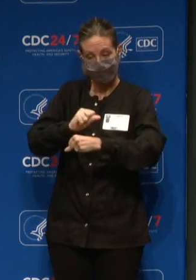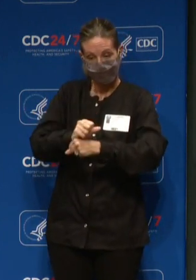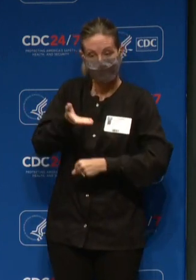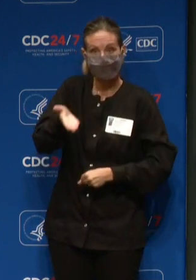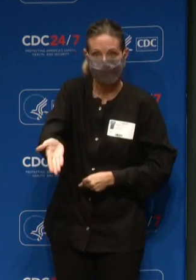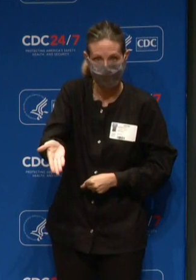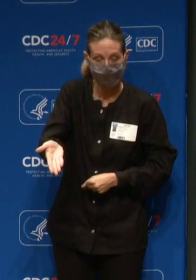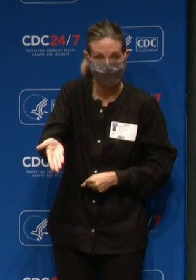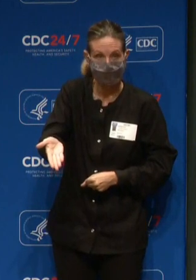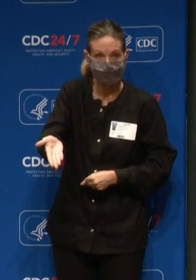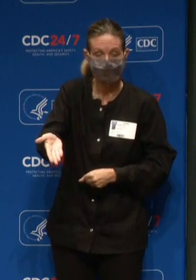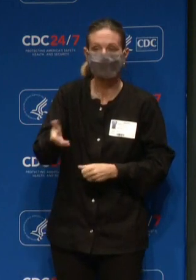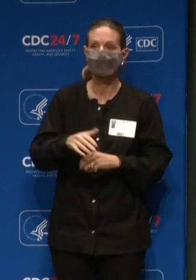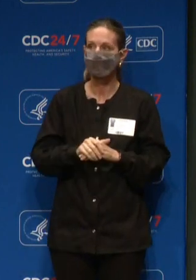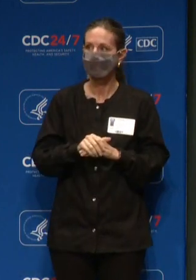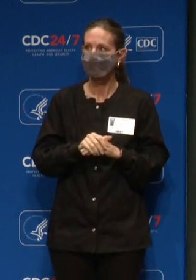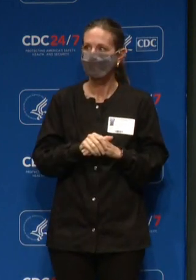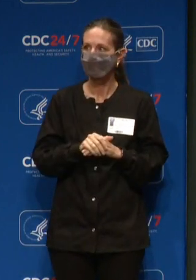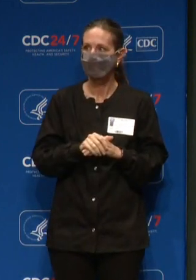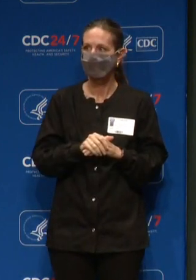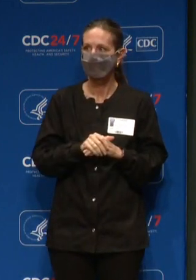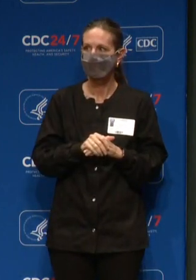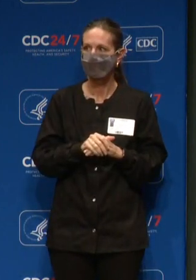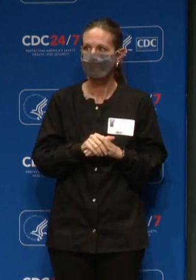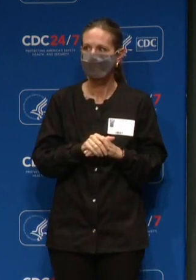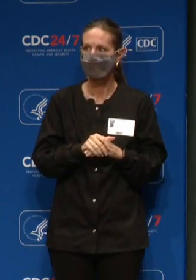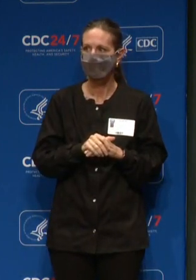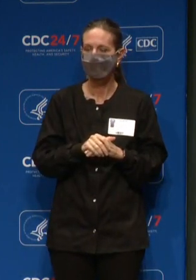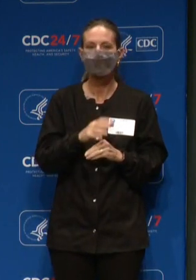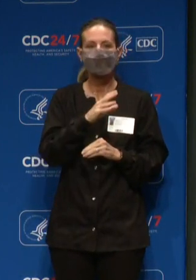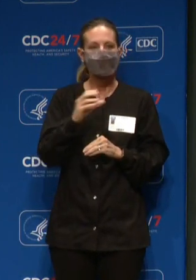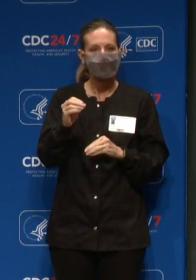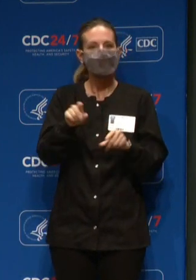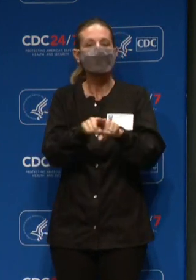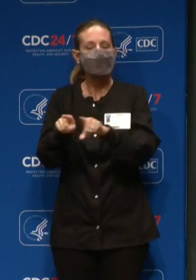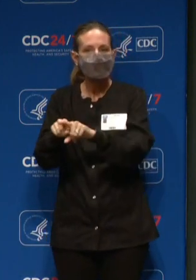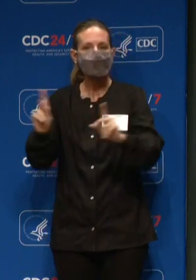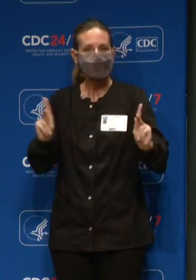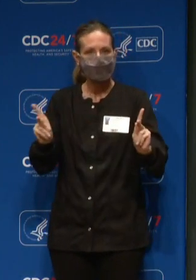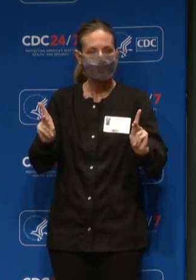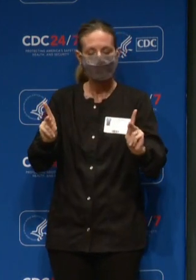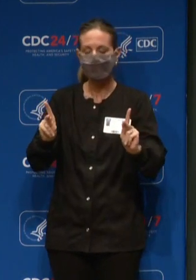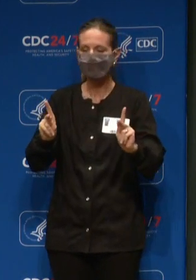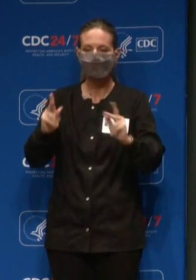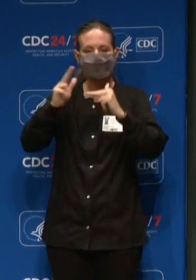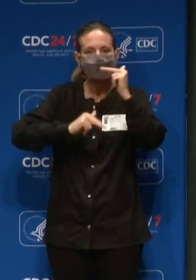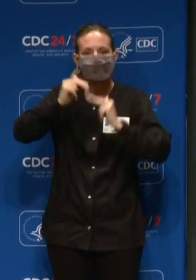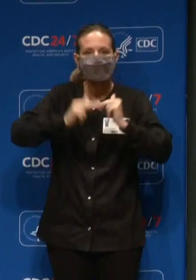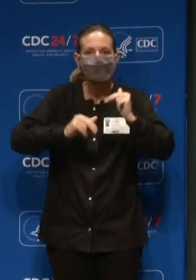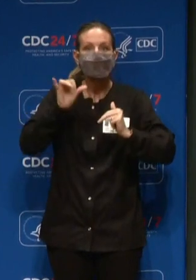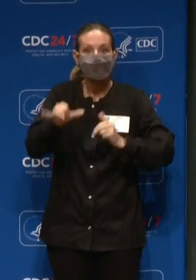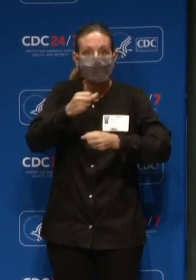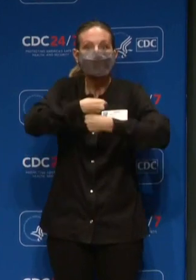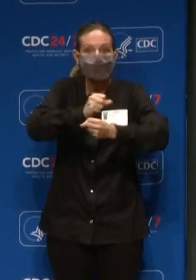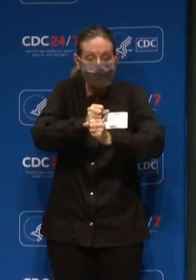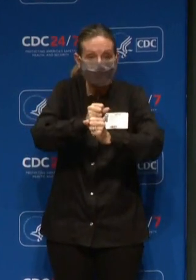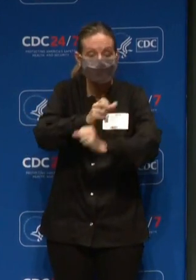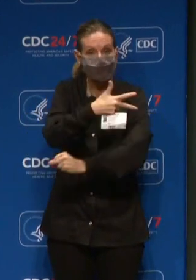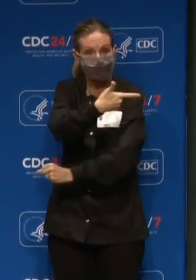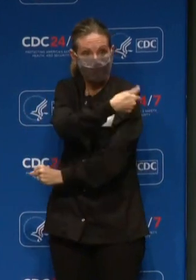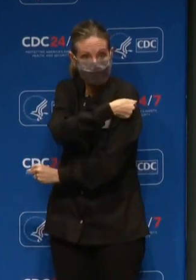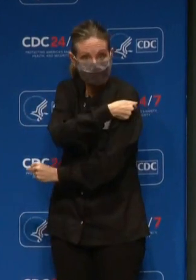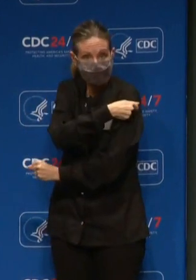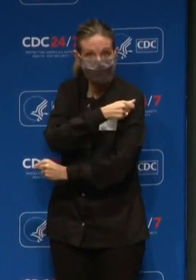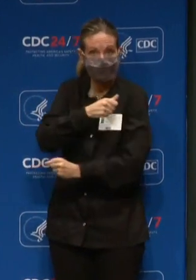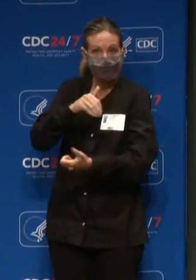vaccination process, including getting vaccines to facilities. It provides for on-site vaccinations and fulfillment of